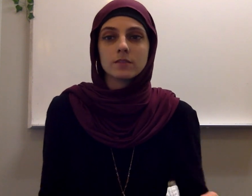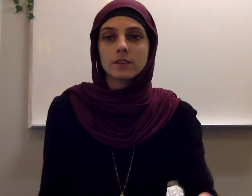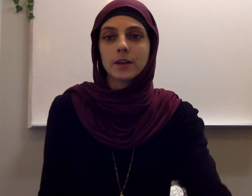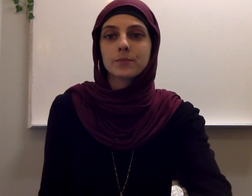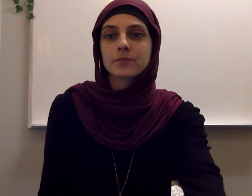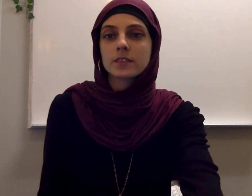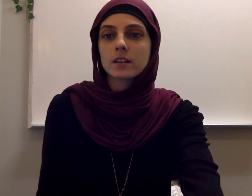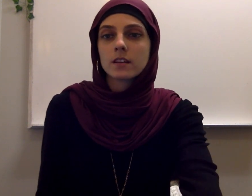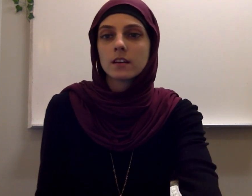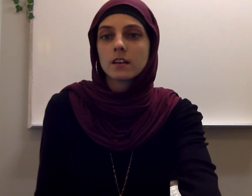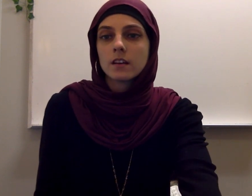right?